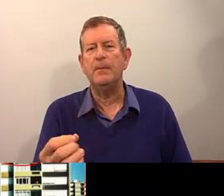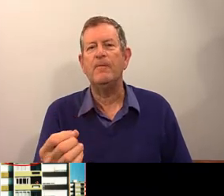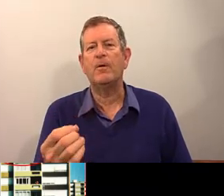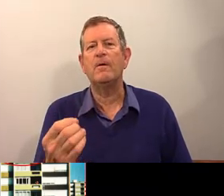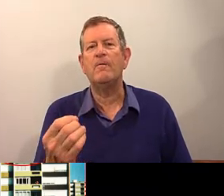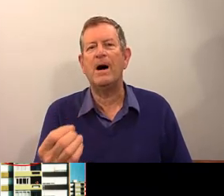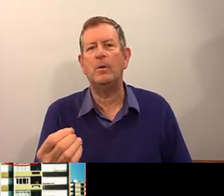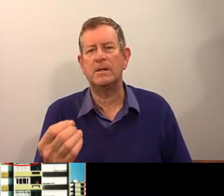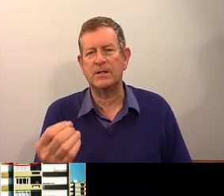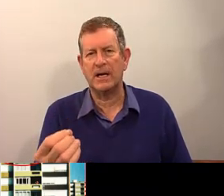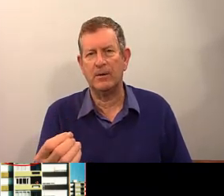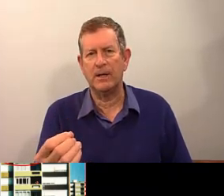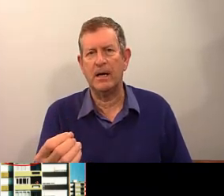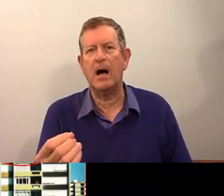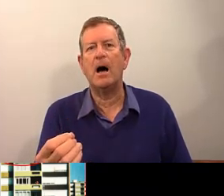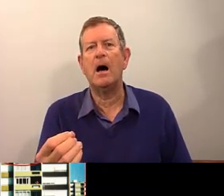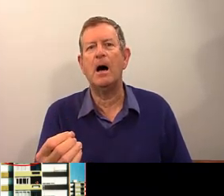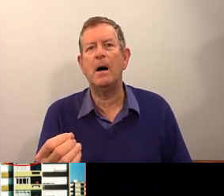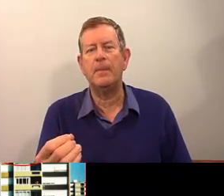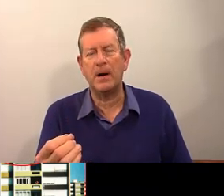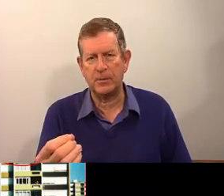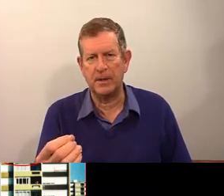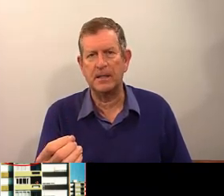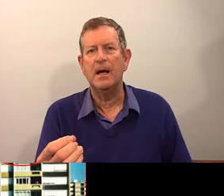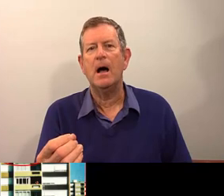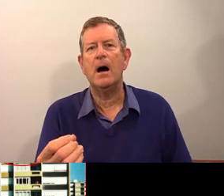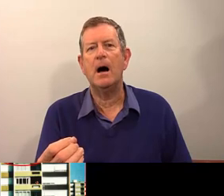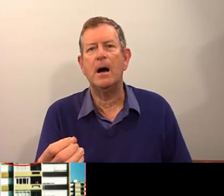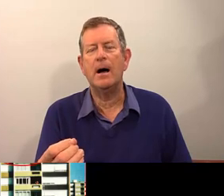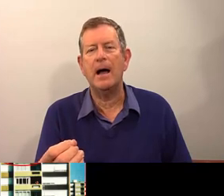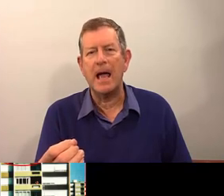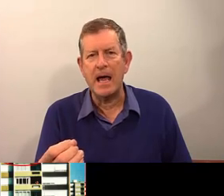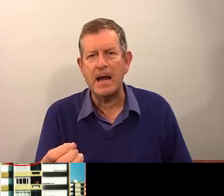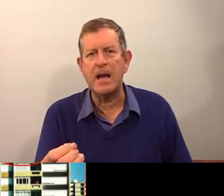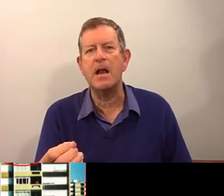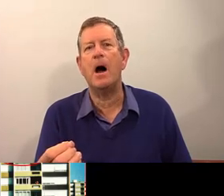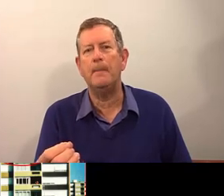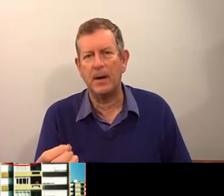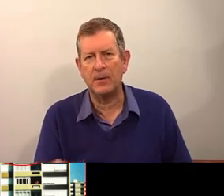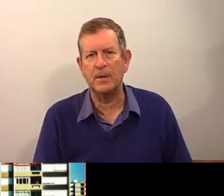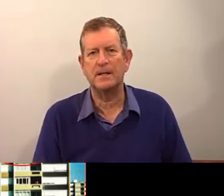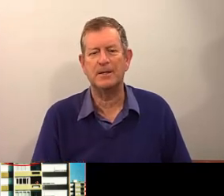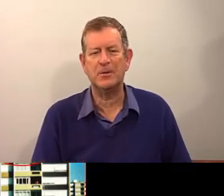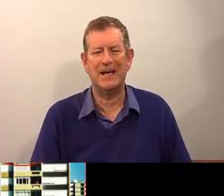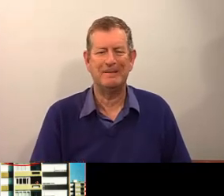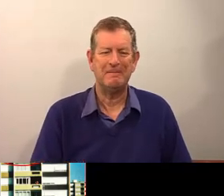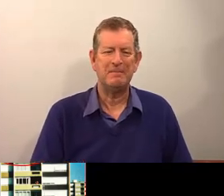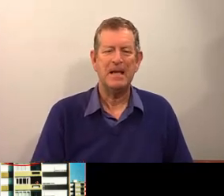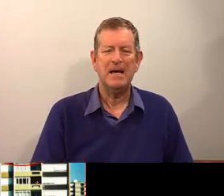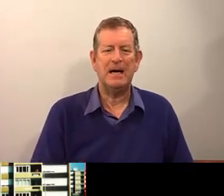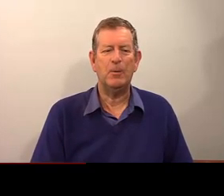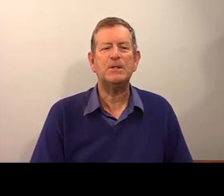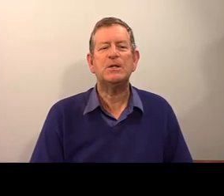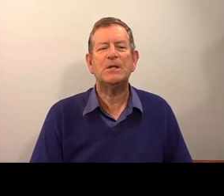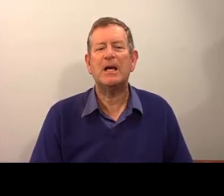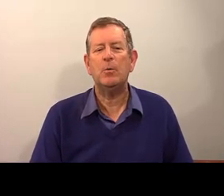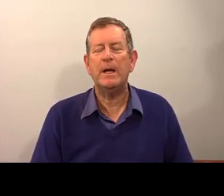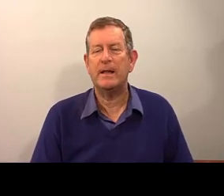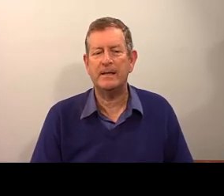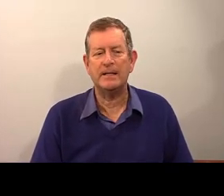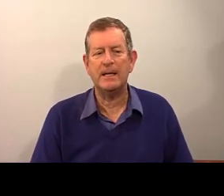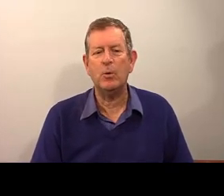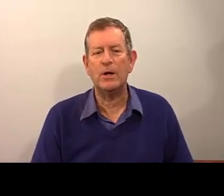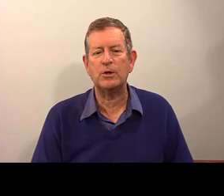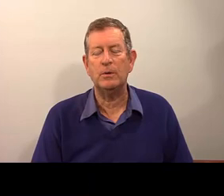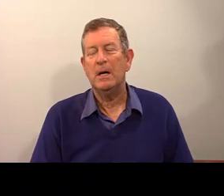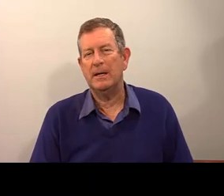a before a vowel sound. Apartment. An apartment. Okay. What's the second way